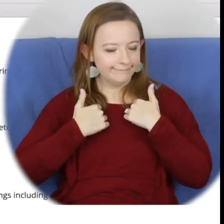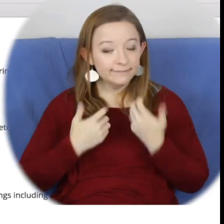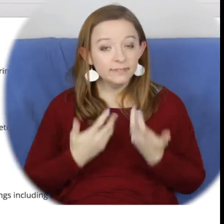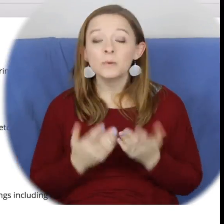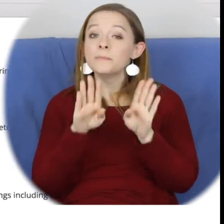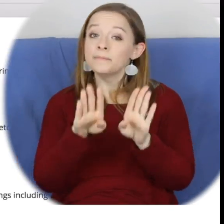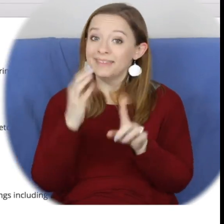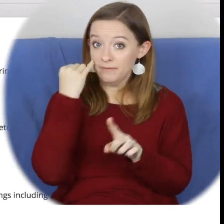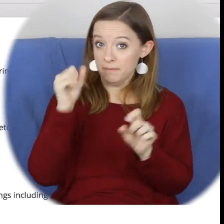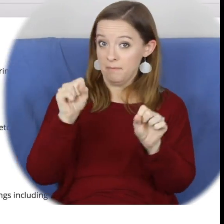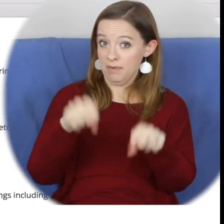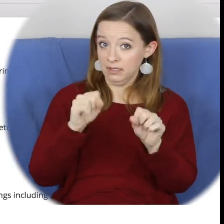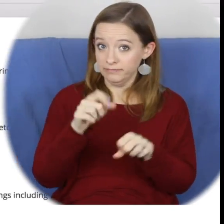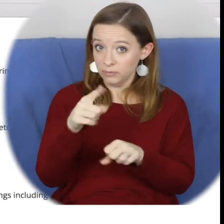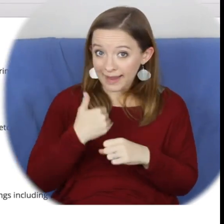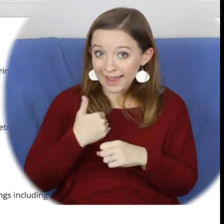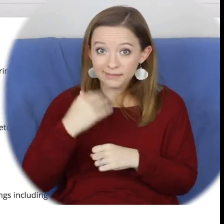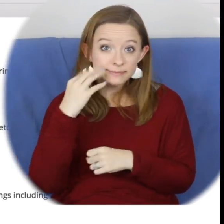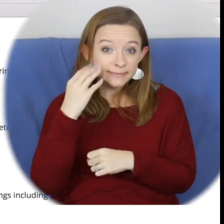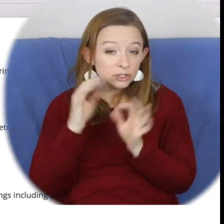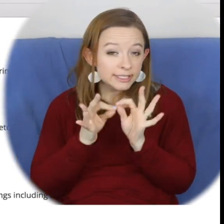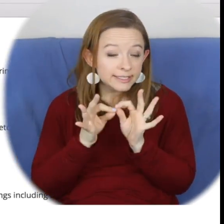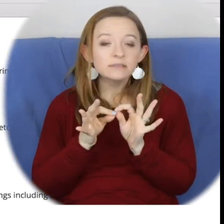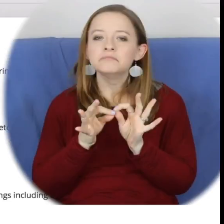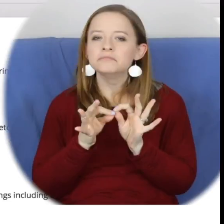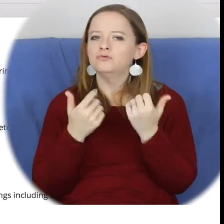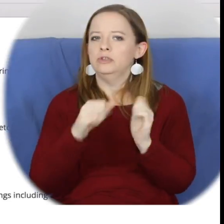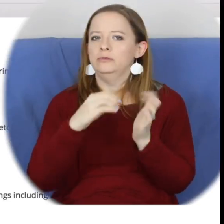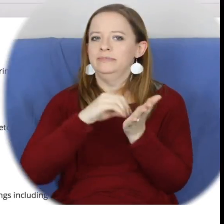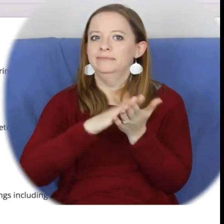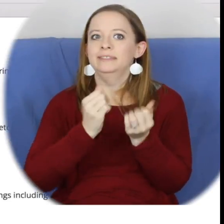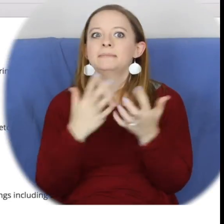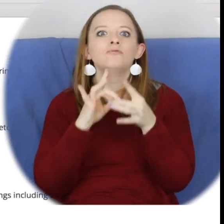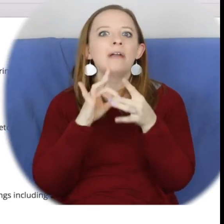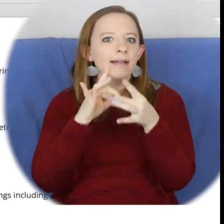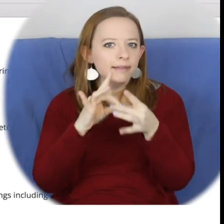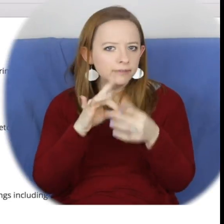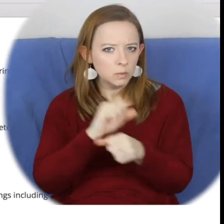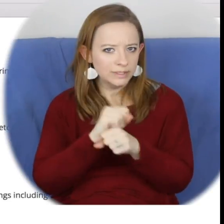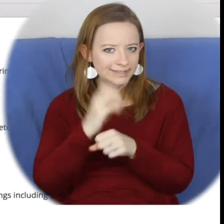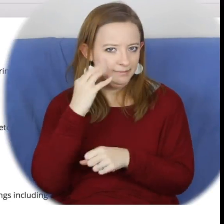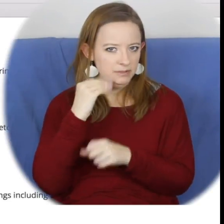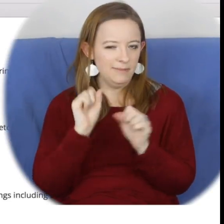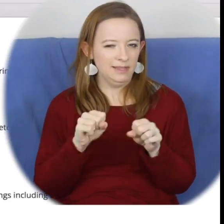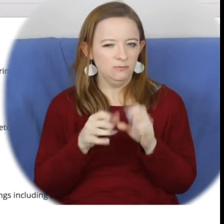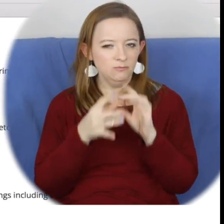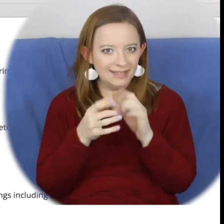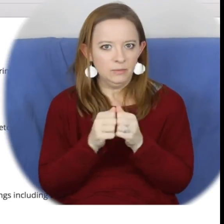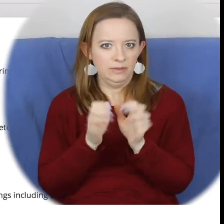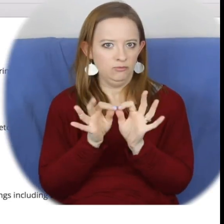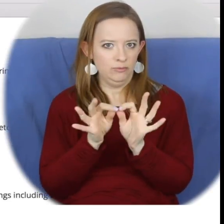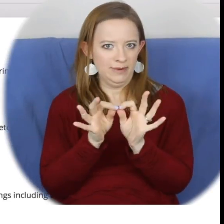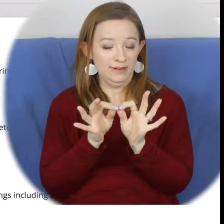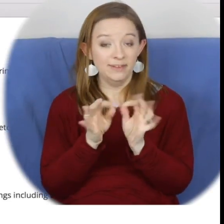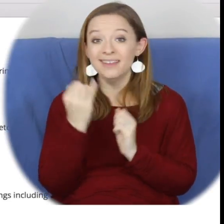varying work that I do, freelance, VRS, everything, and interpreting and connecting